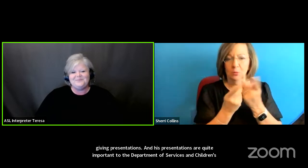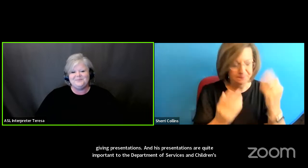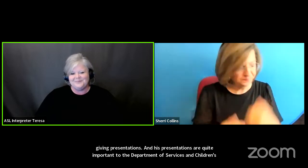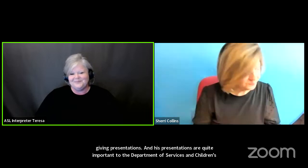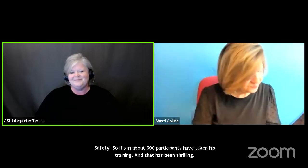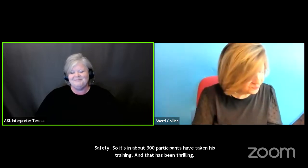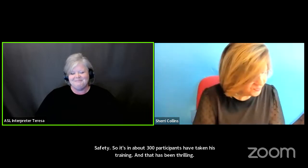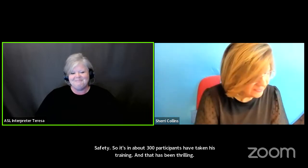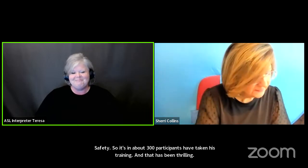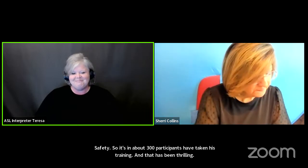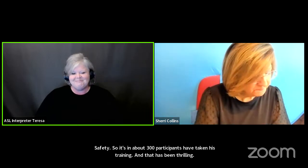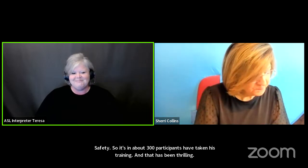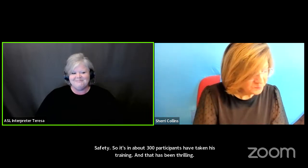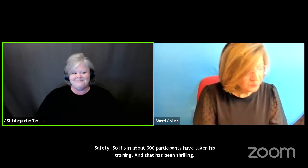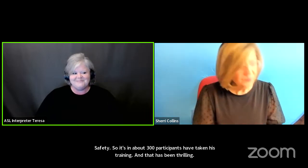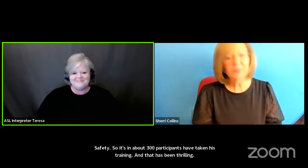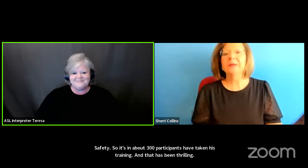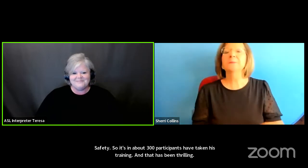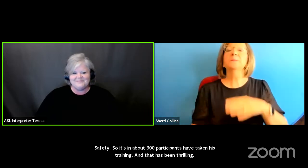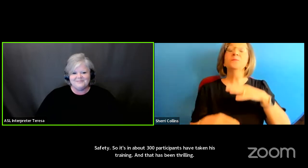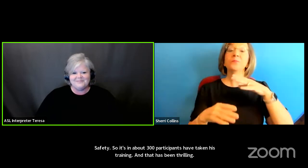services.